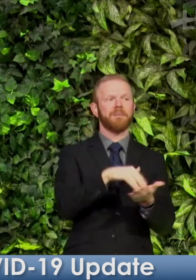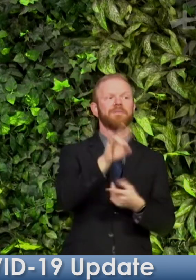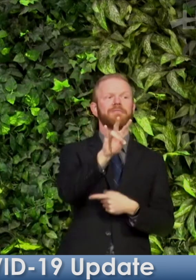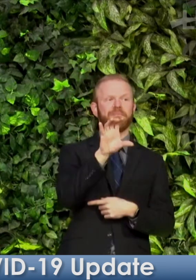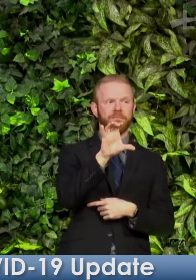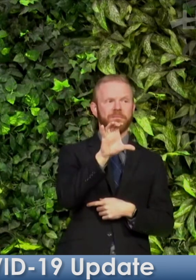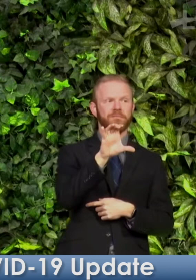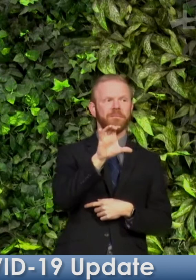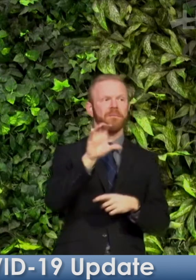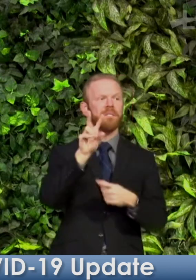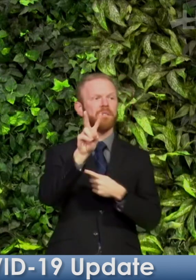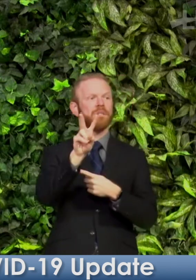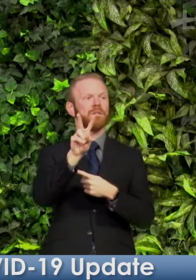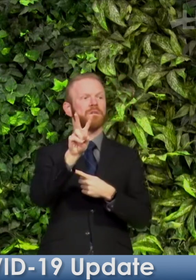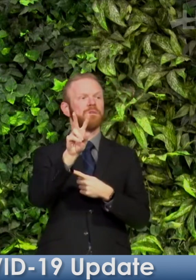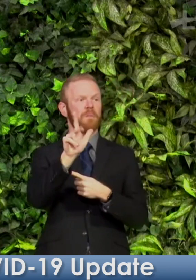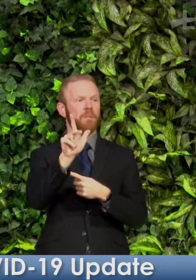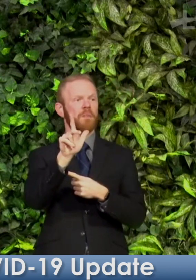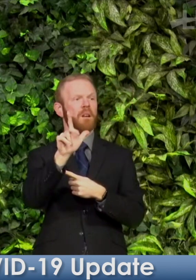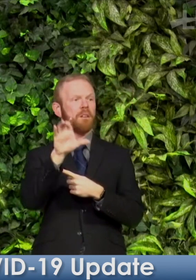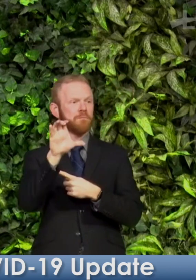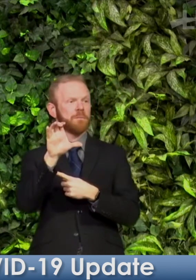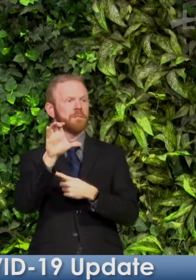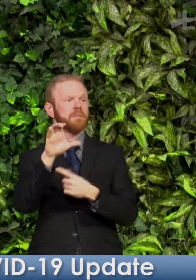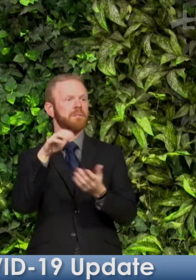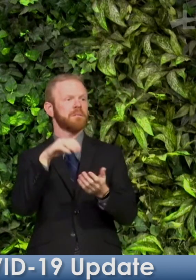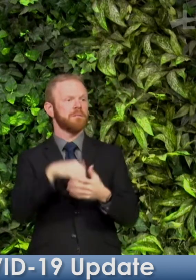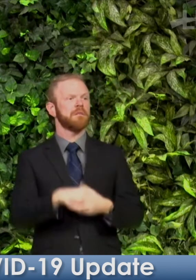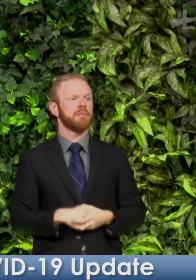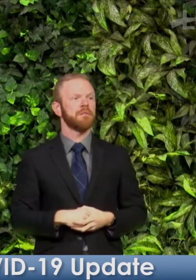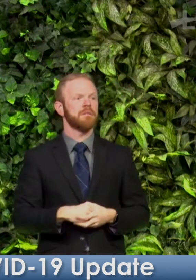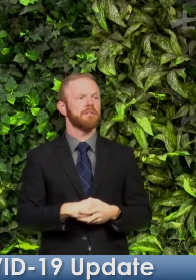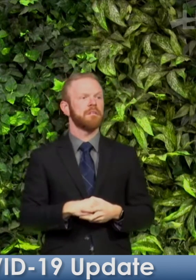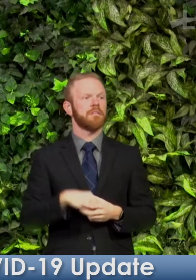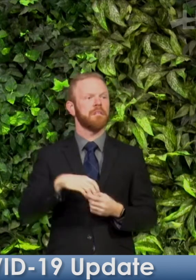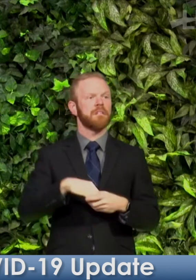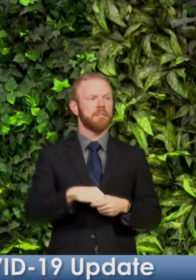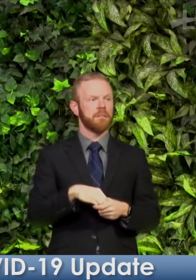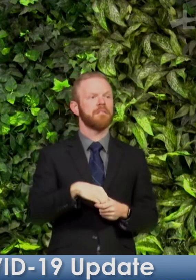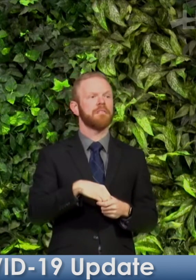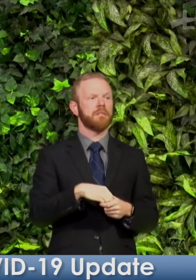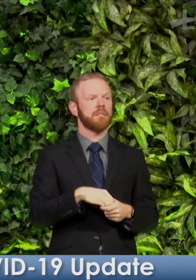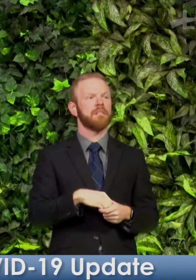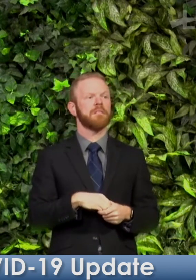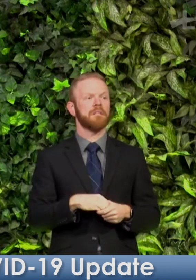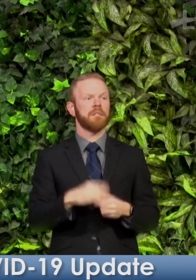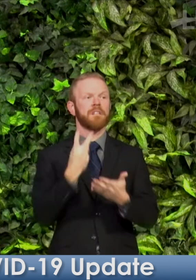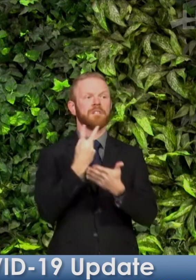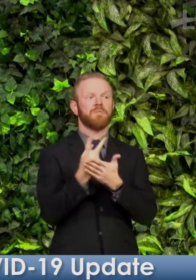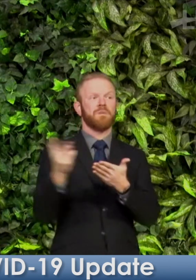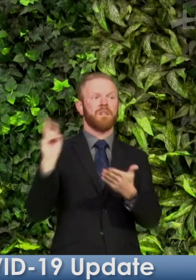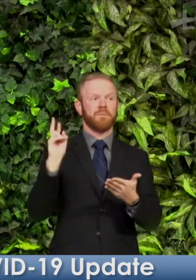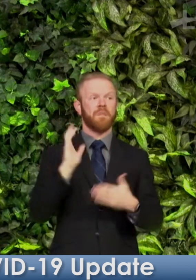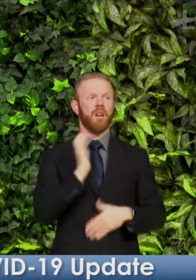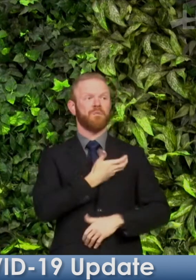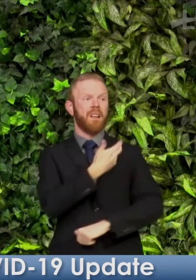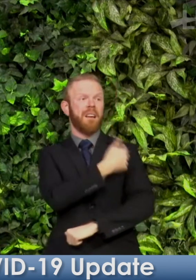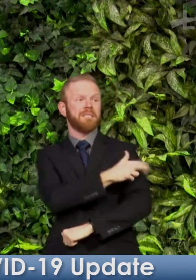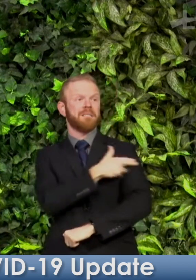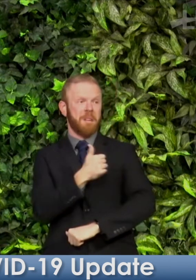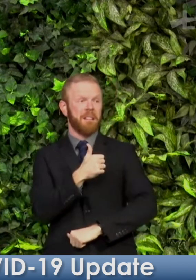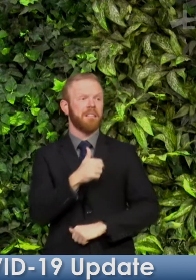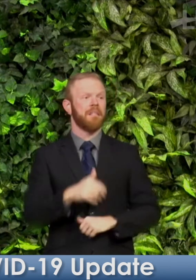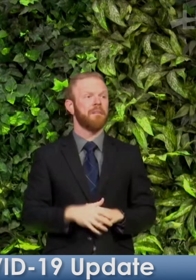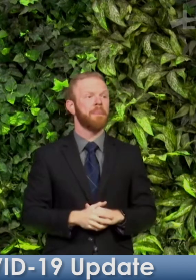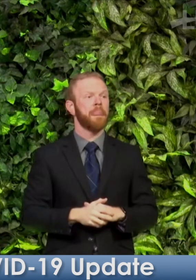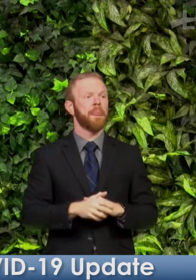to 4,700. 2 weeks ago today, our hospitalizations and ICU admissions were